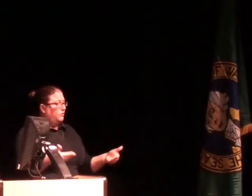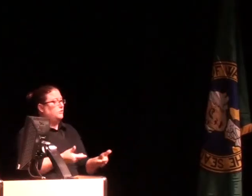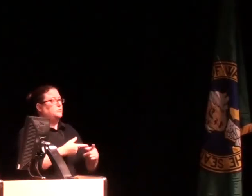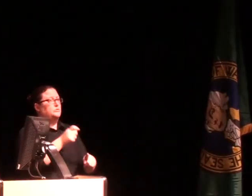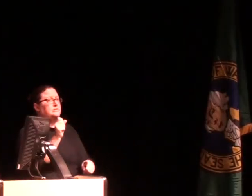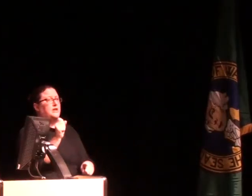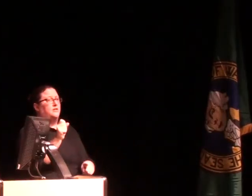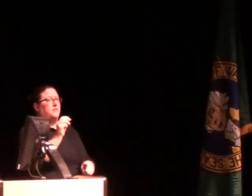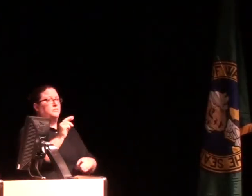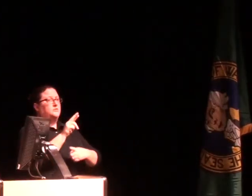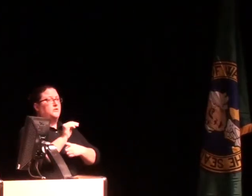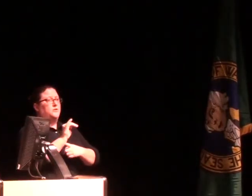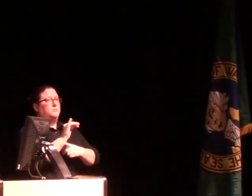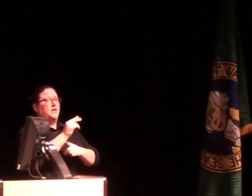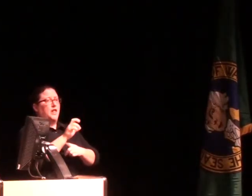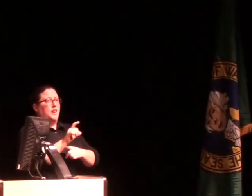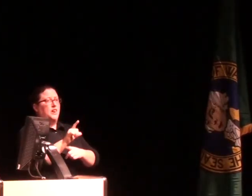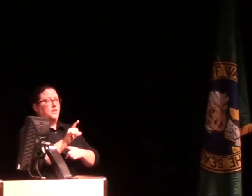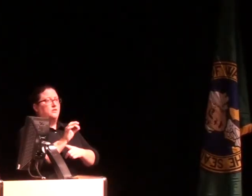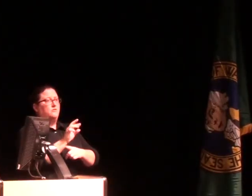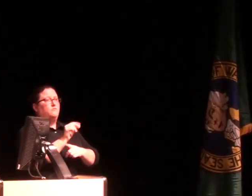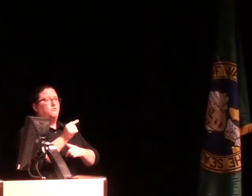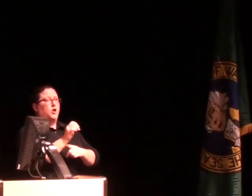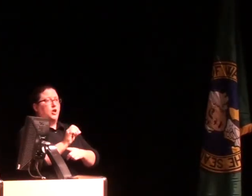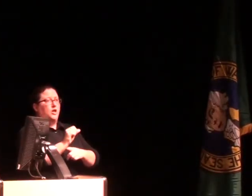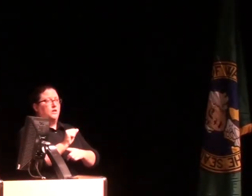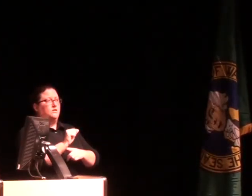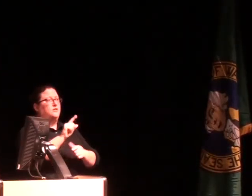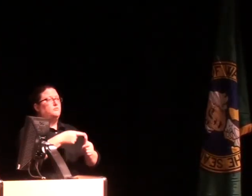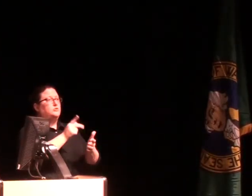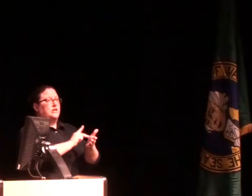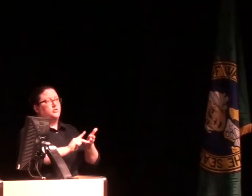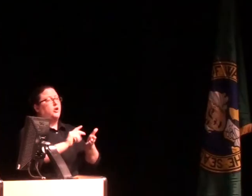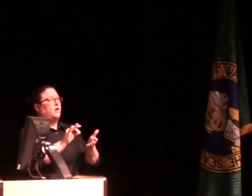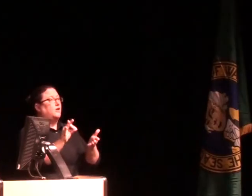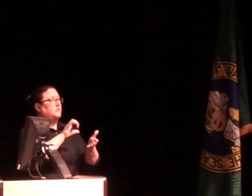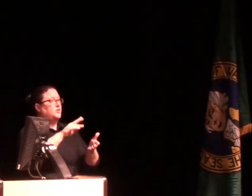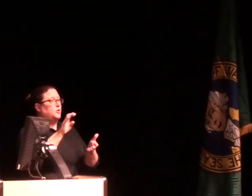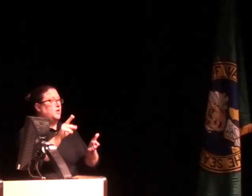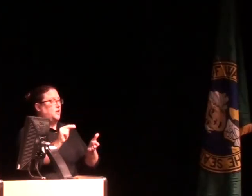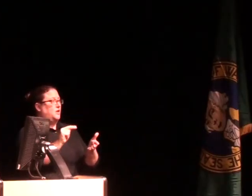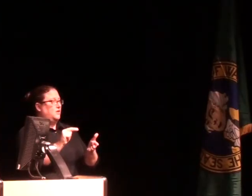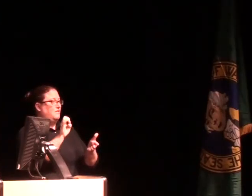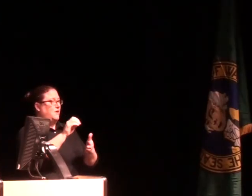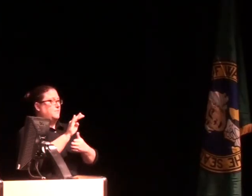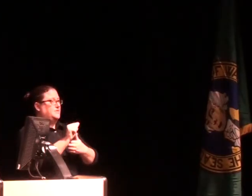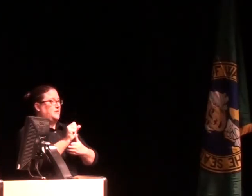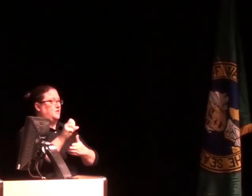Seattle Mr. Miguel Fraga, First Secretary of the Cuban Embassy in Washington, D.C.